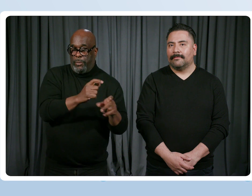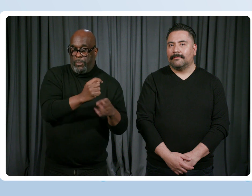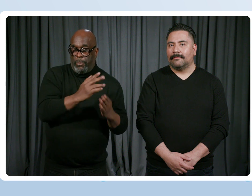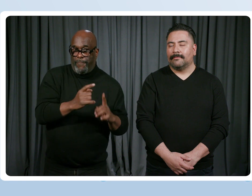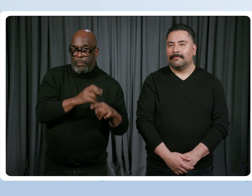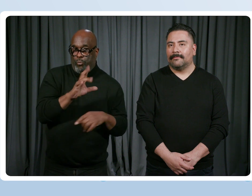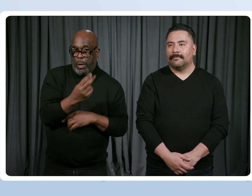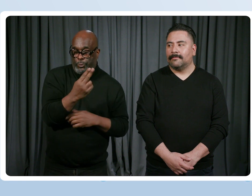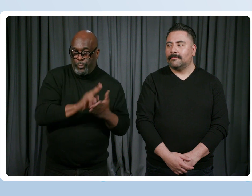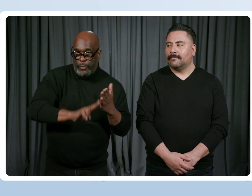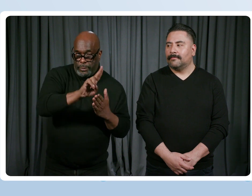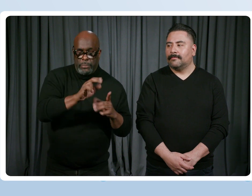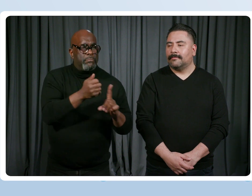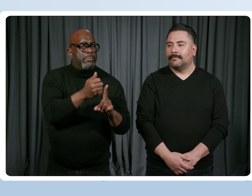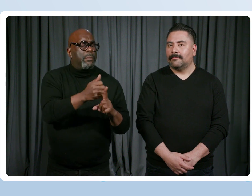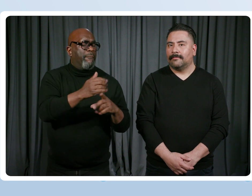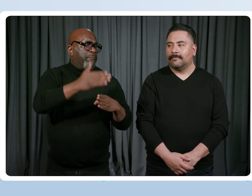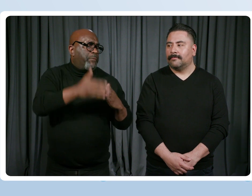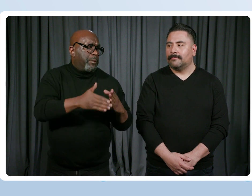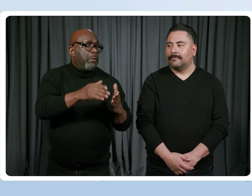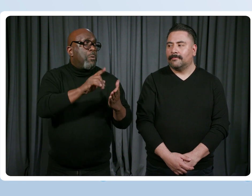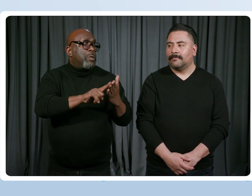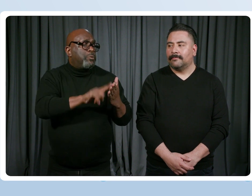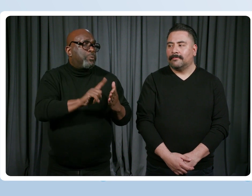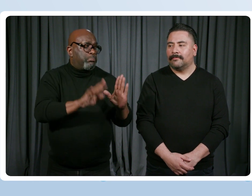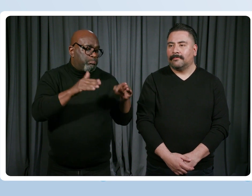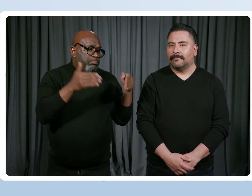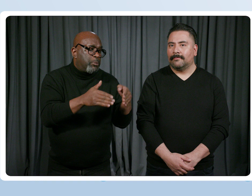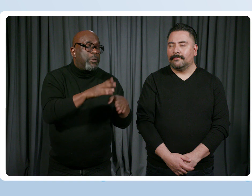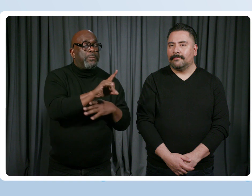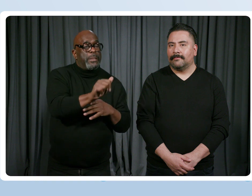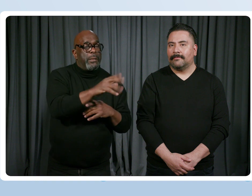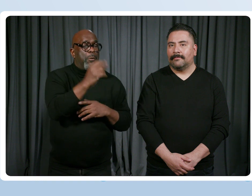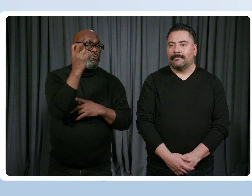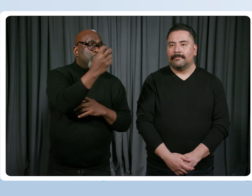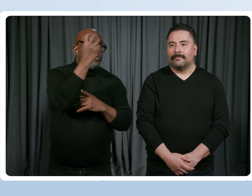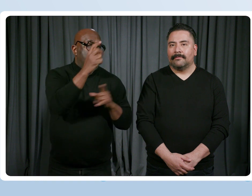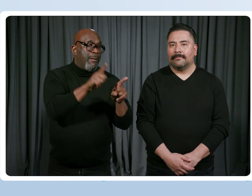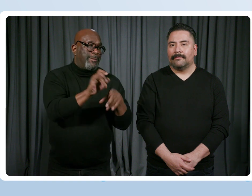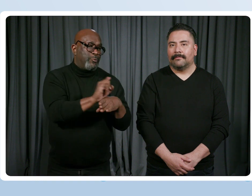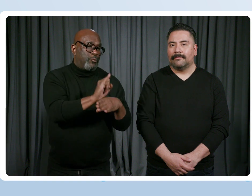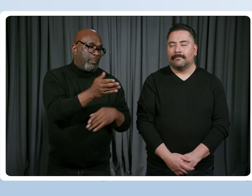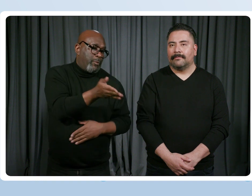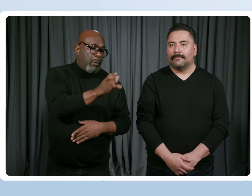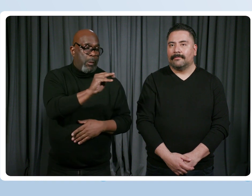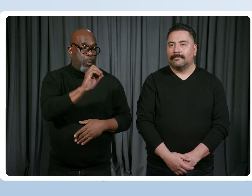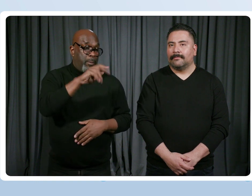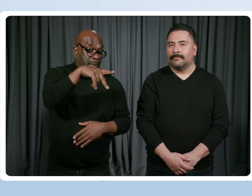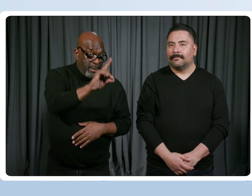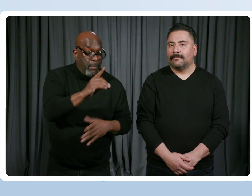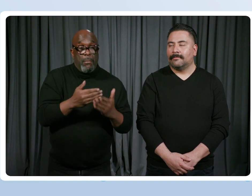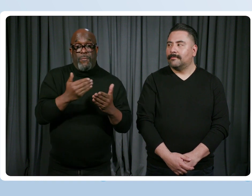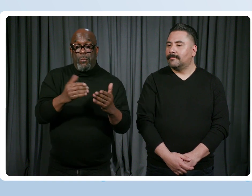Rush University, where she completed her doctoral research on disability and tourism as an intern at MOPD.